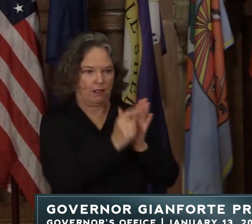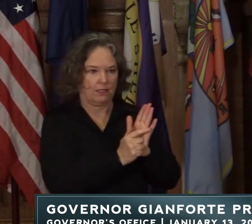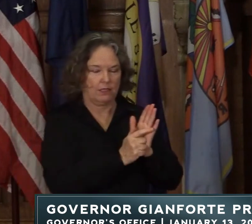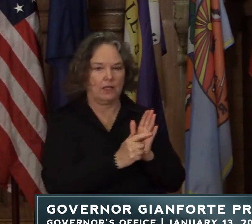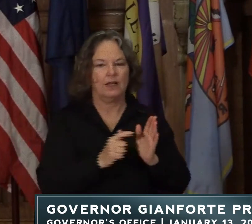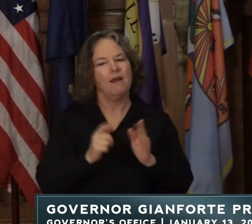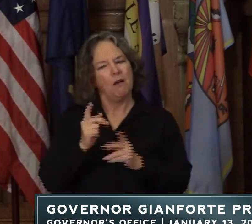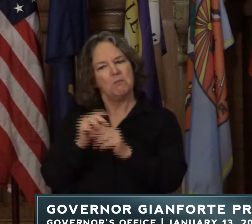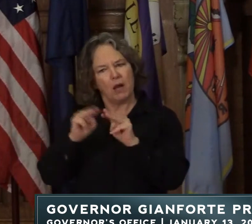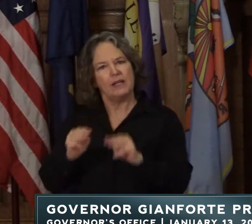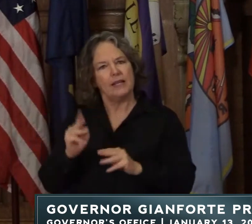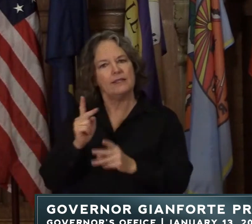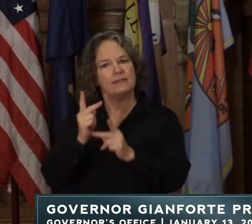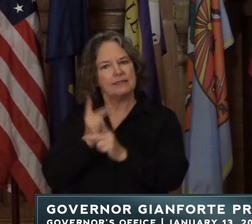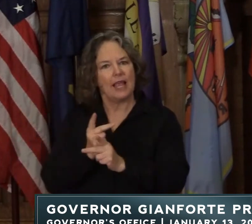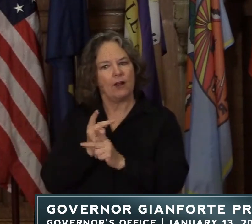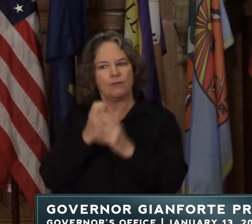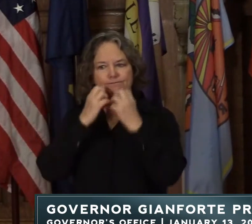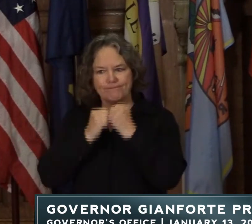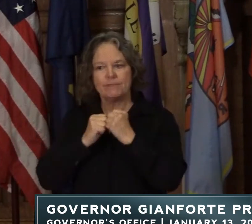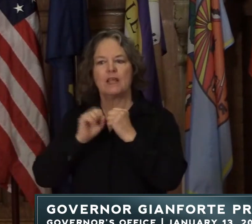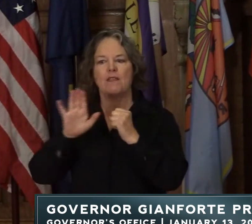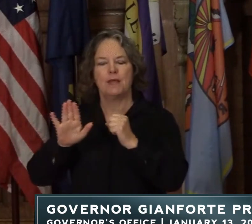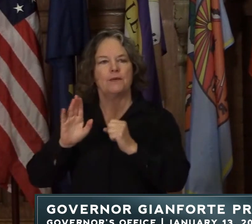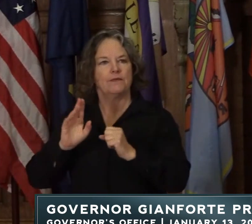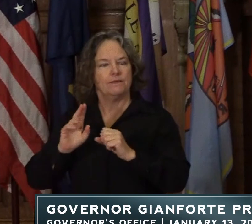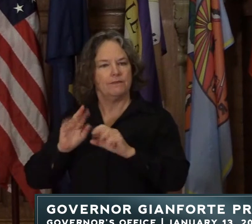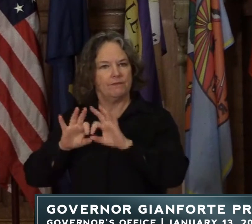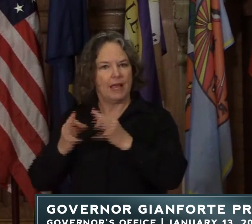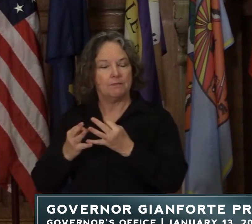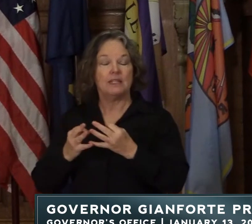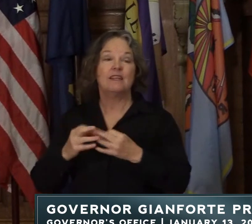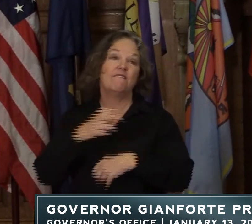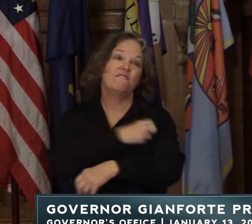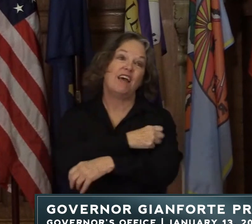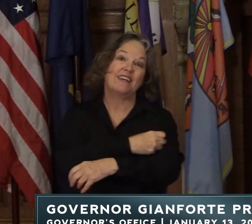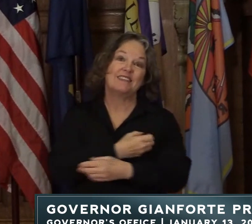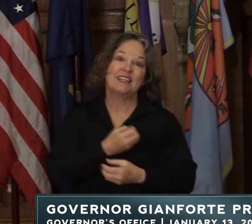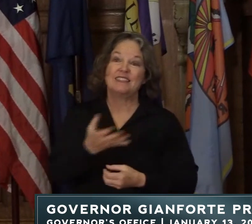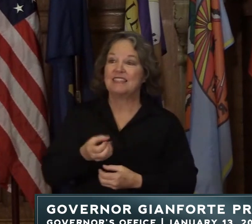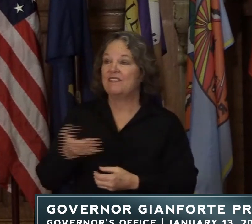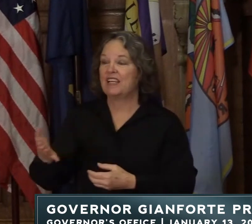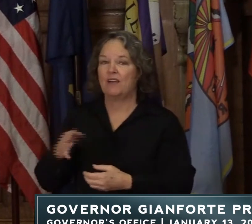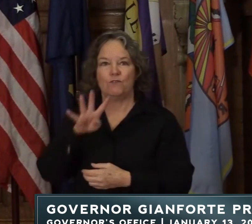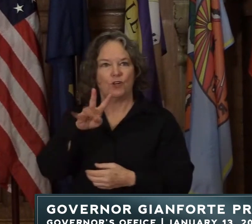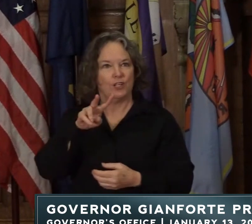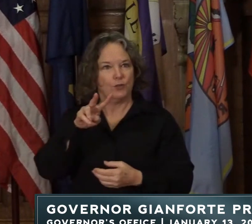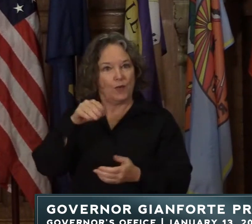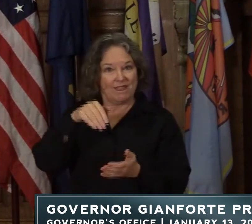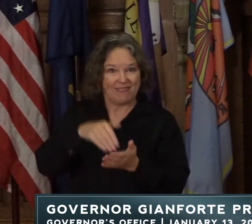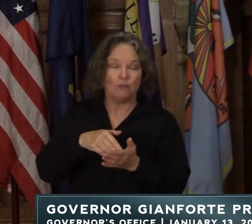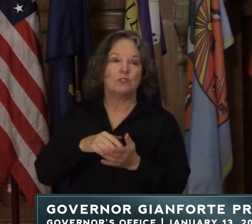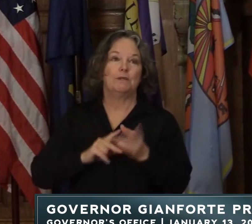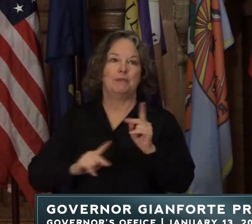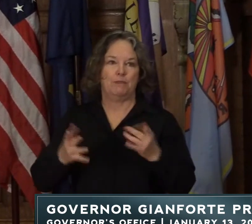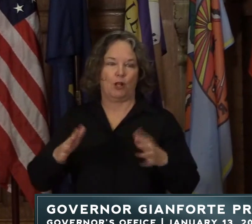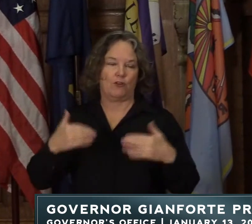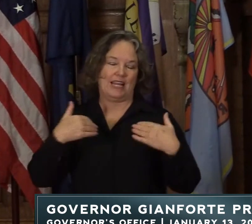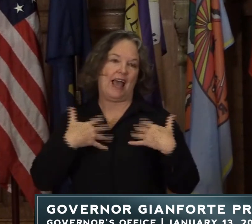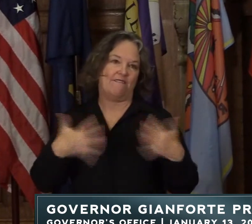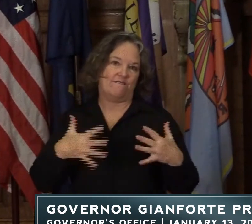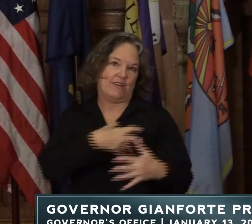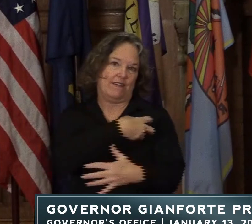ones. And again, I will just reiterate, the vaccine's getting out, 42,000 people now have it in their arms, with more